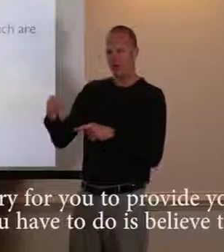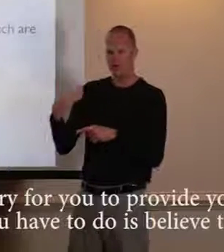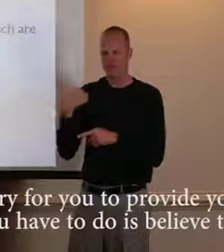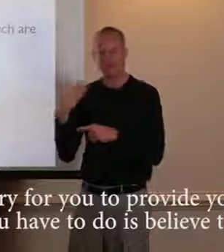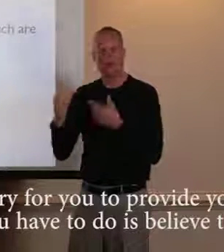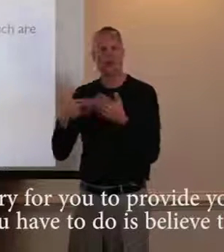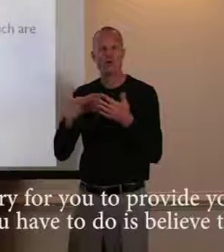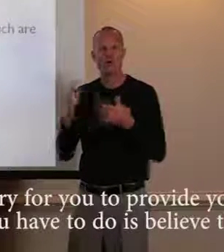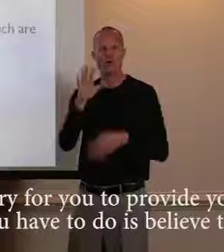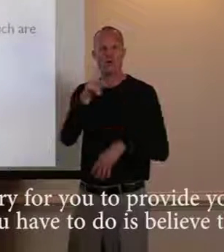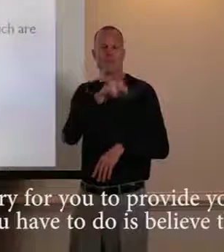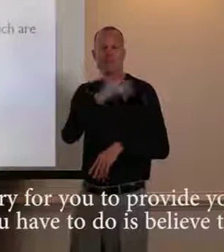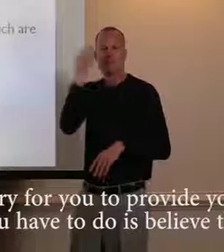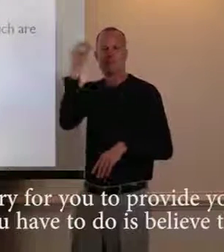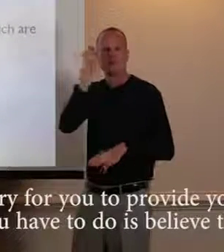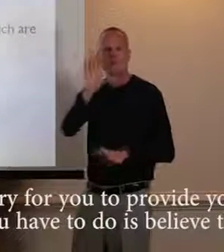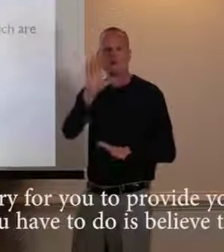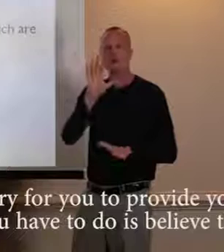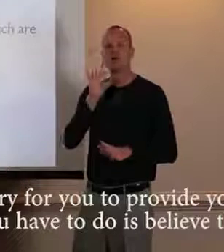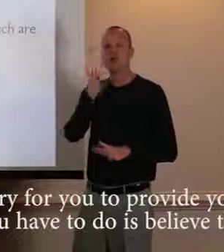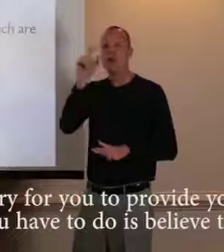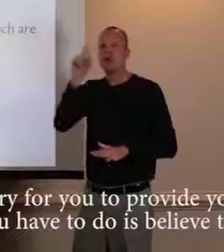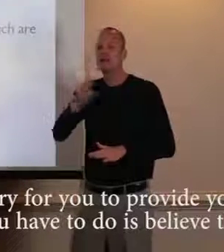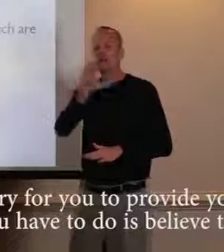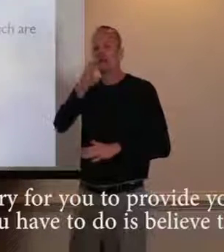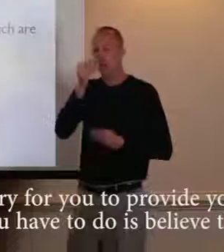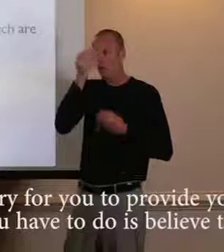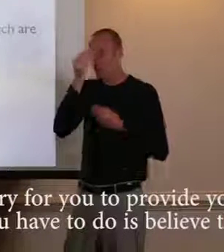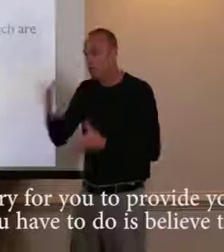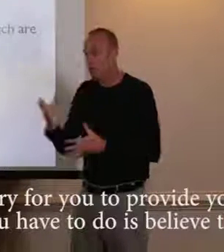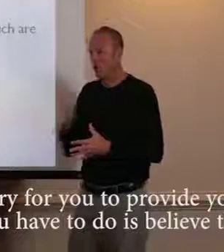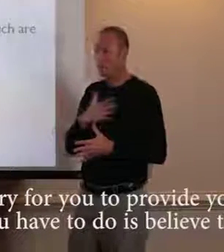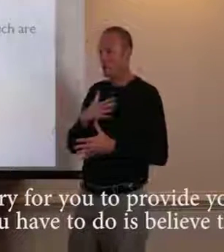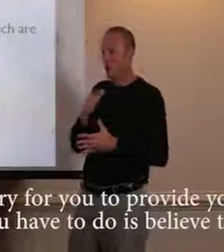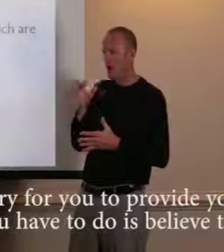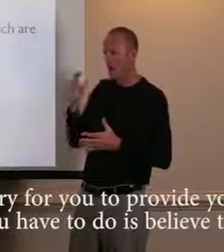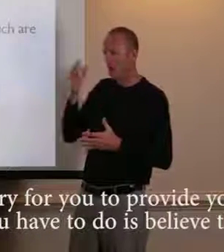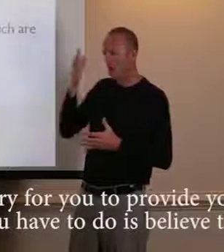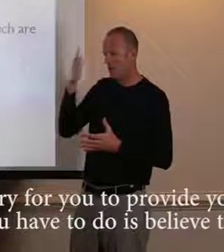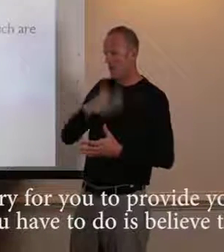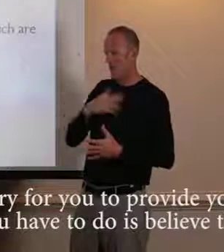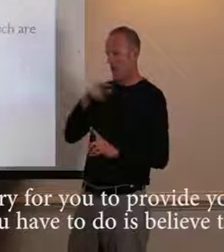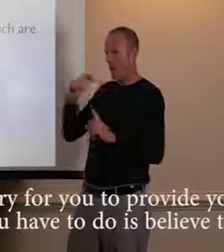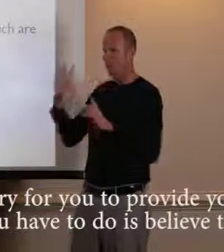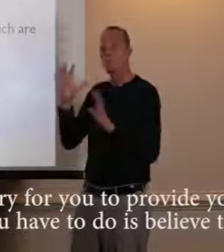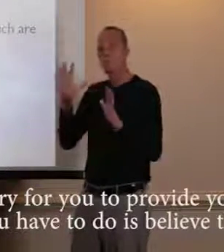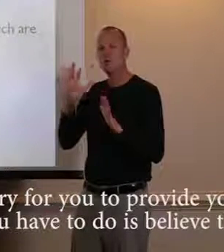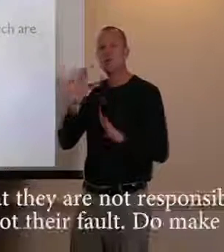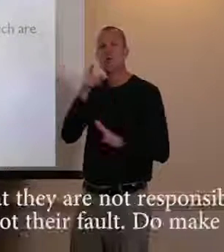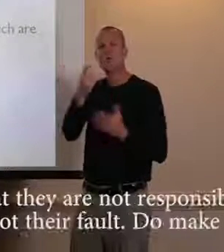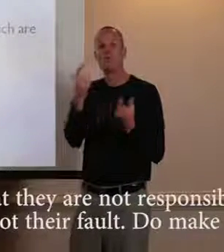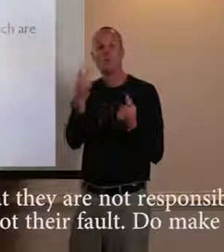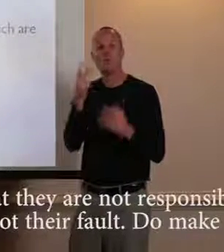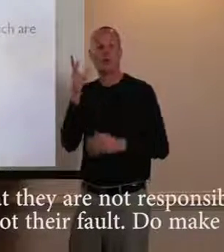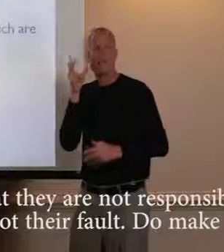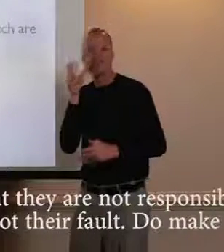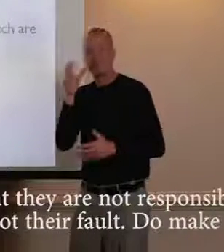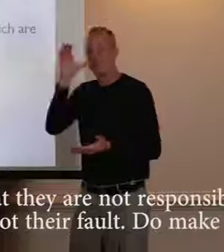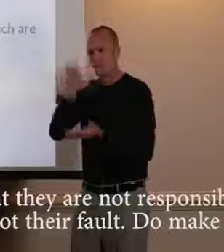whatever, it's just not necessary for you to provide your opinion or your input. All you have to do is believe them or fake it. So